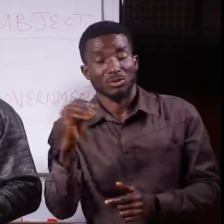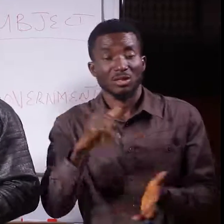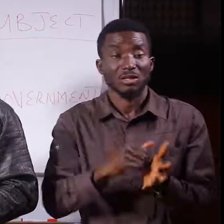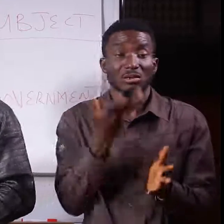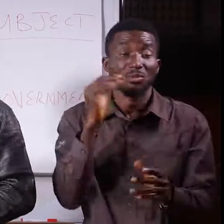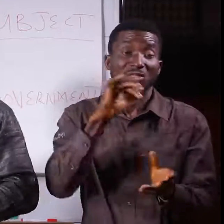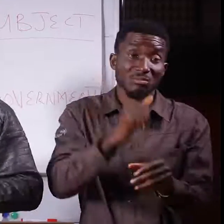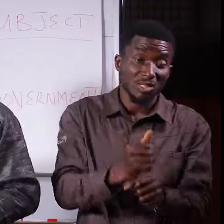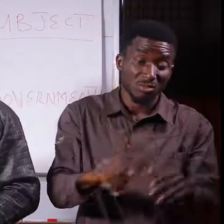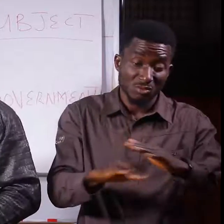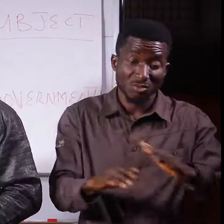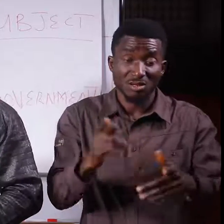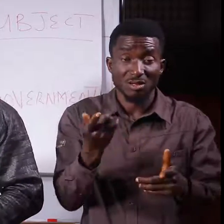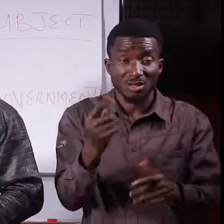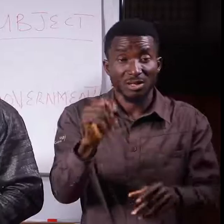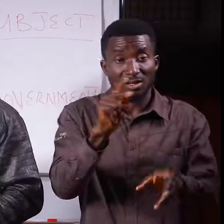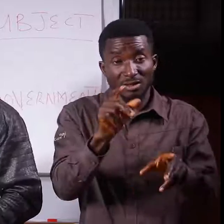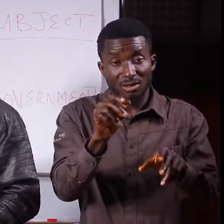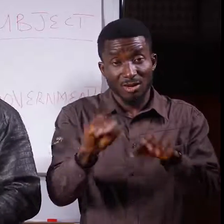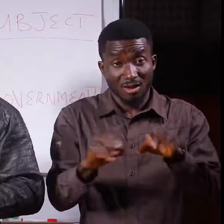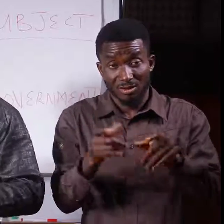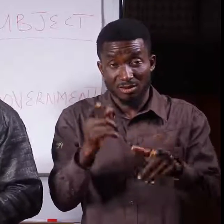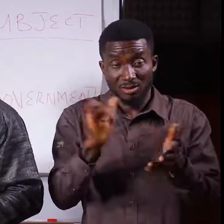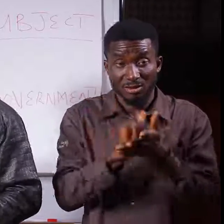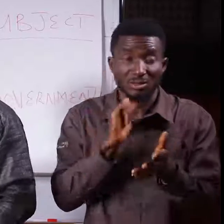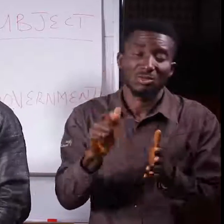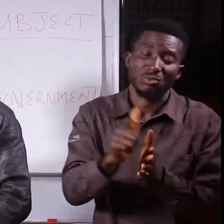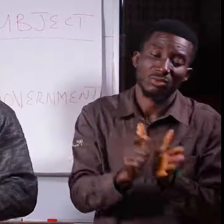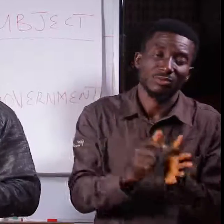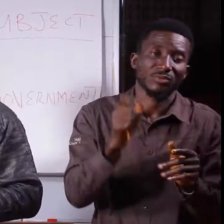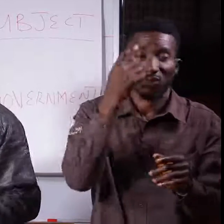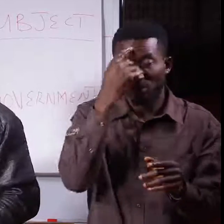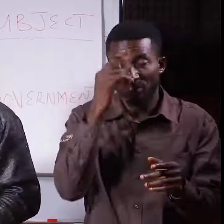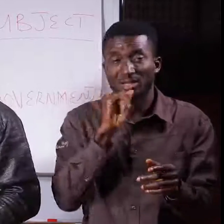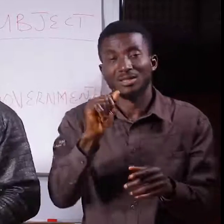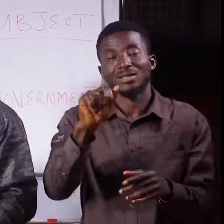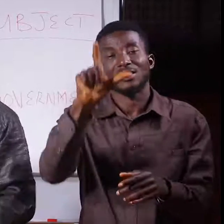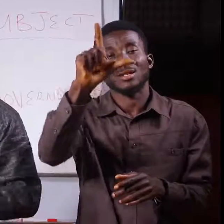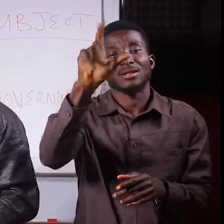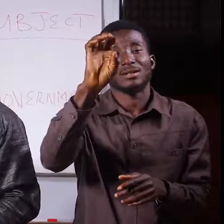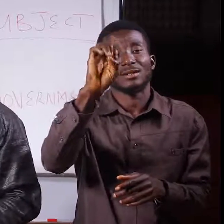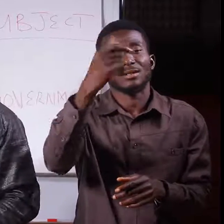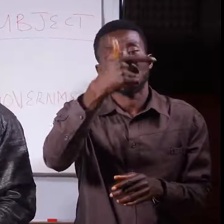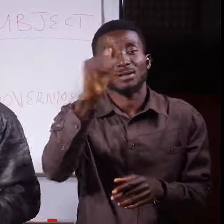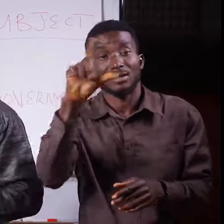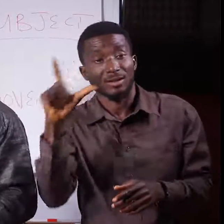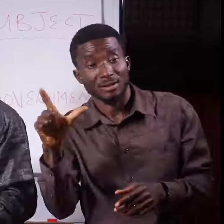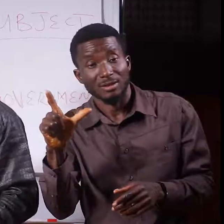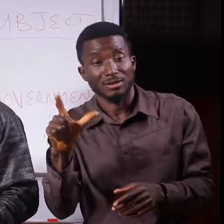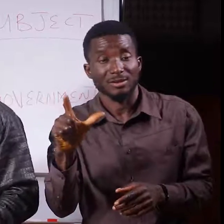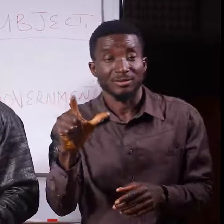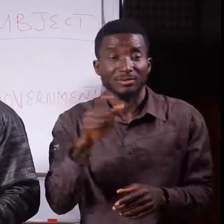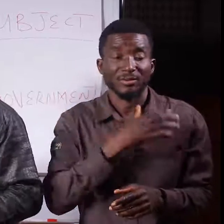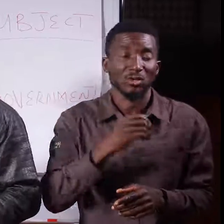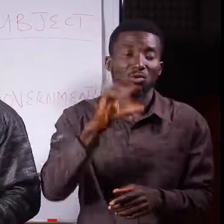under the act. That is, local government is legally and constitutionally